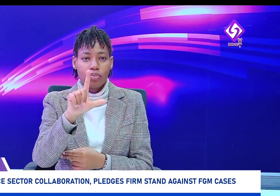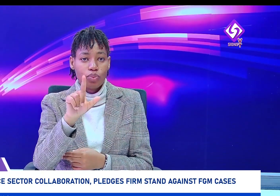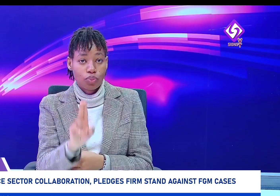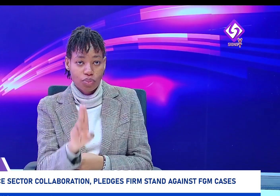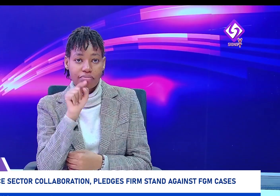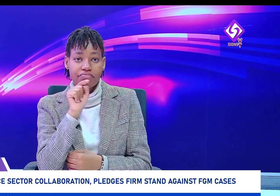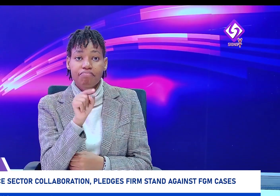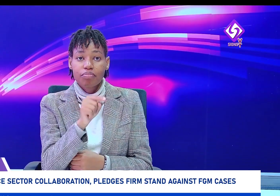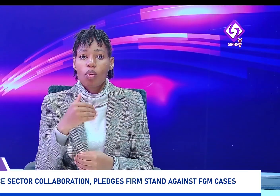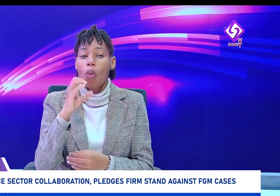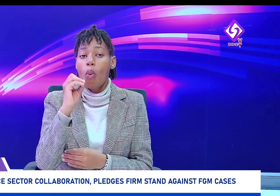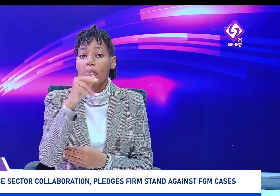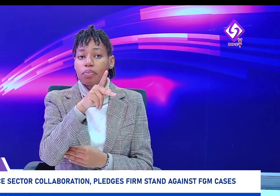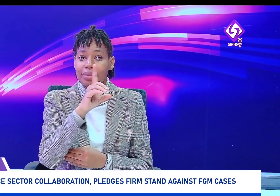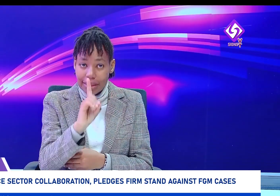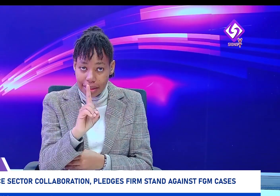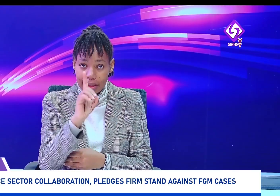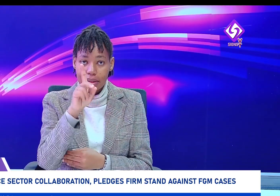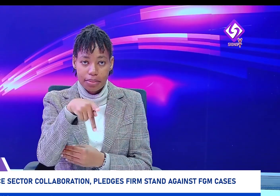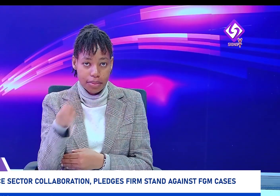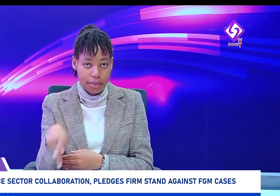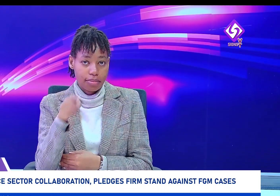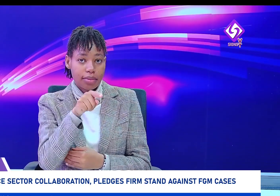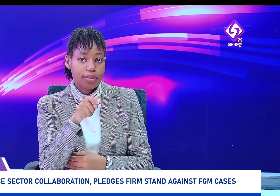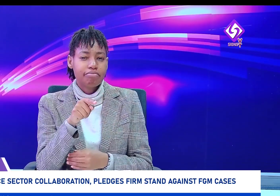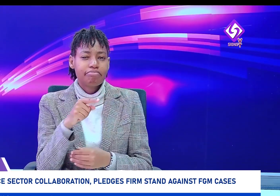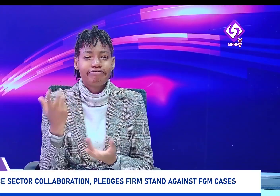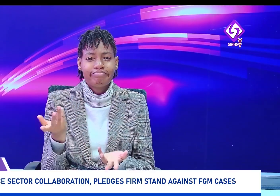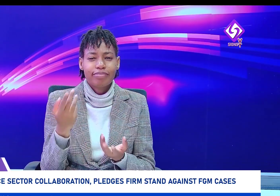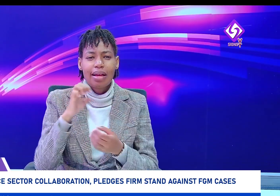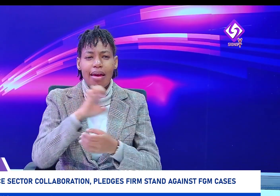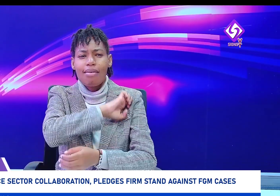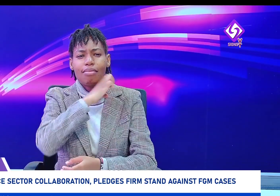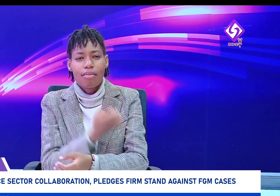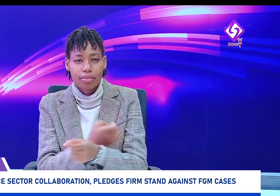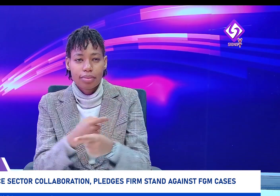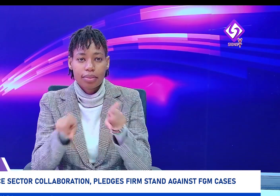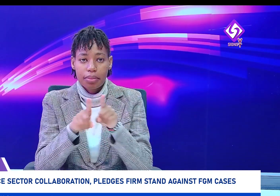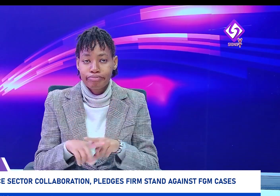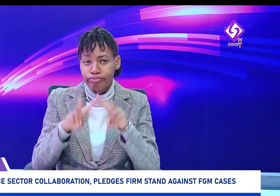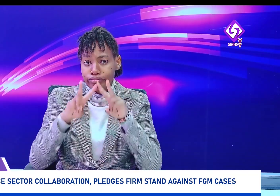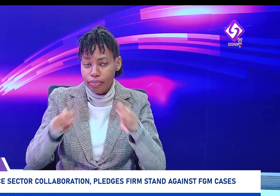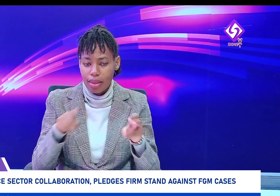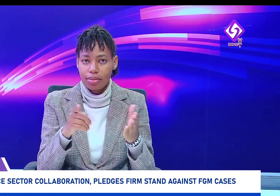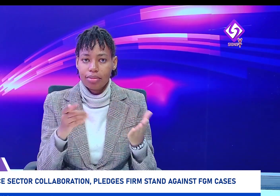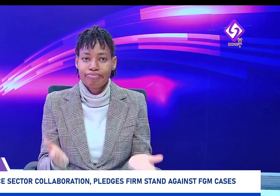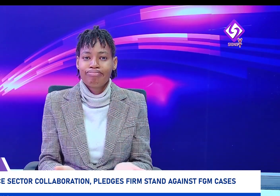Kisilu Mutua, the ODPP signaled a renewed effort to